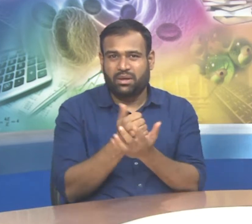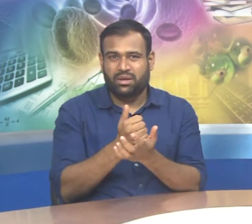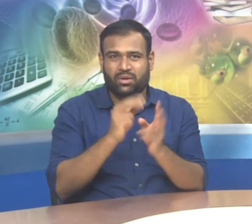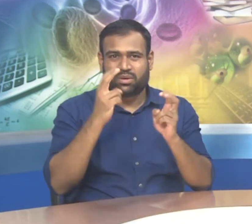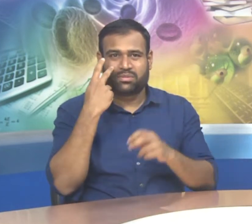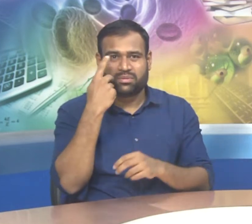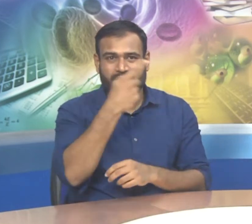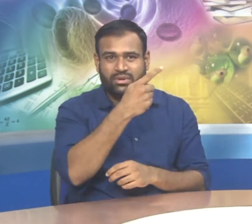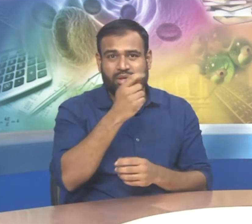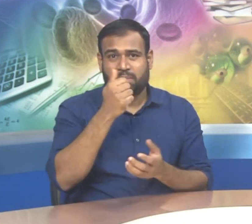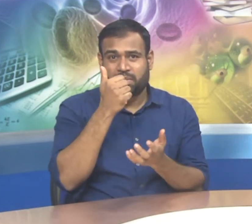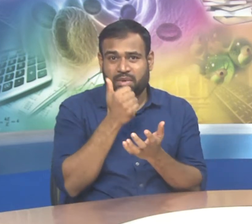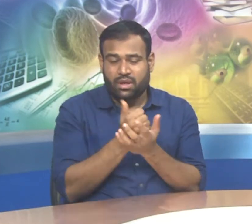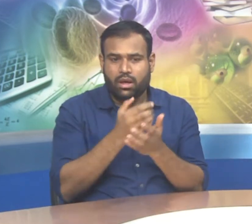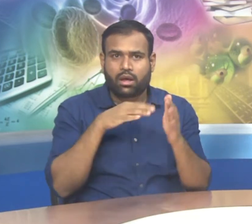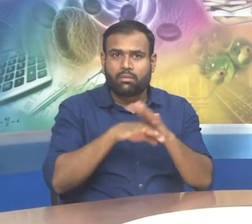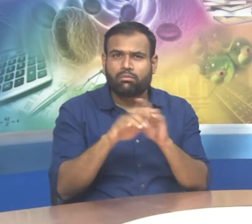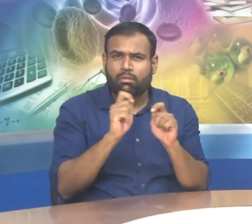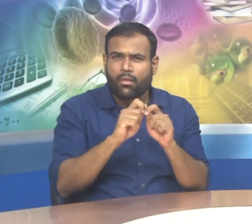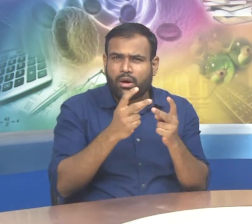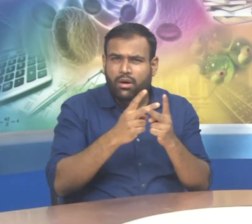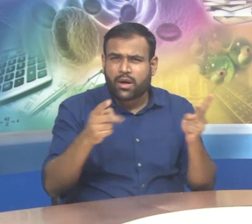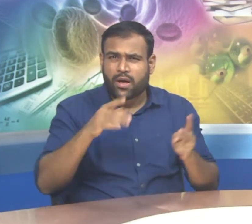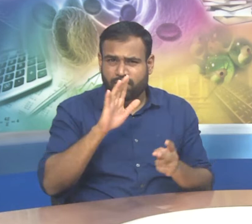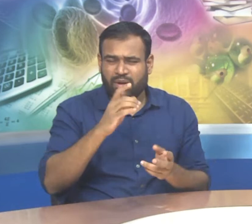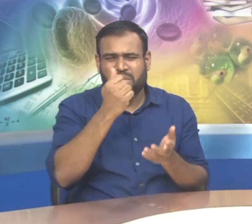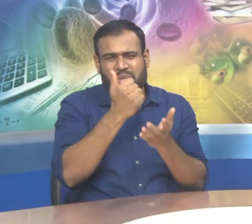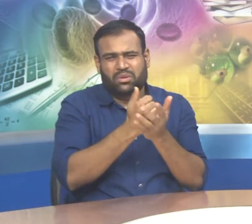So this is another kind of bank, commercial banks.